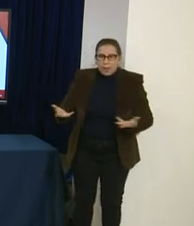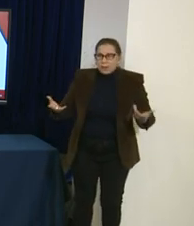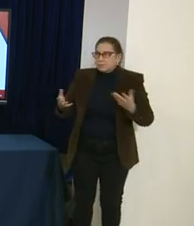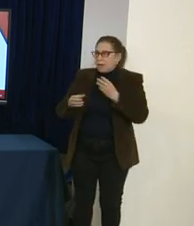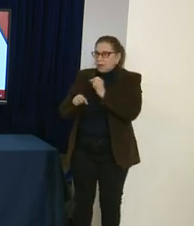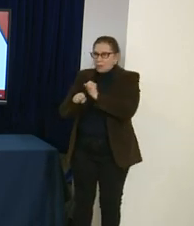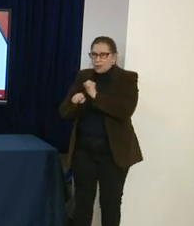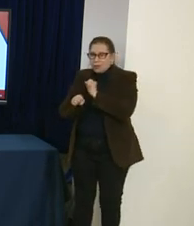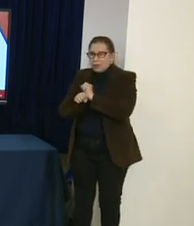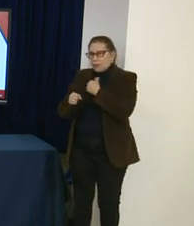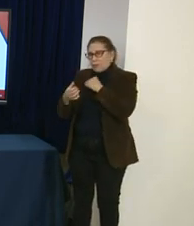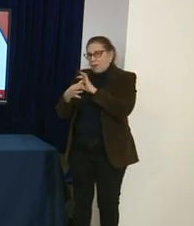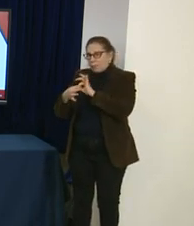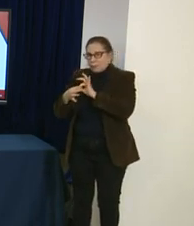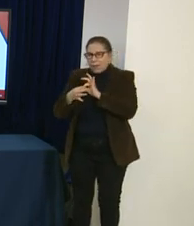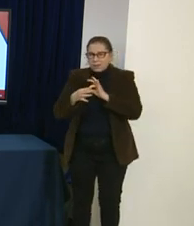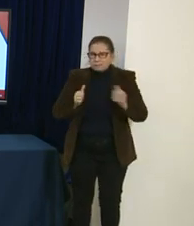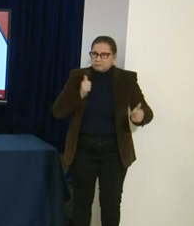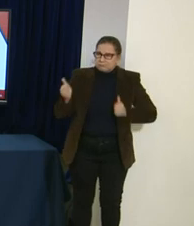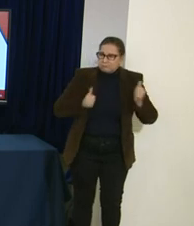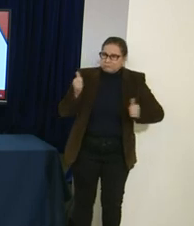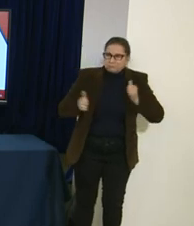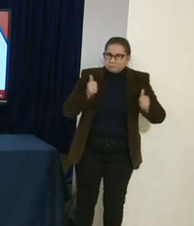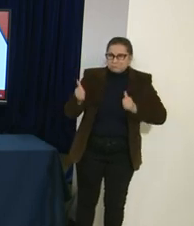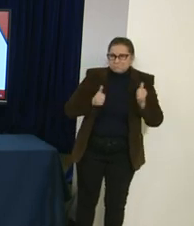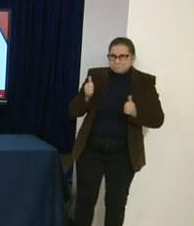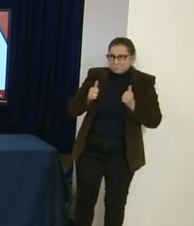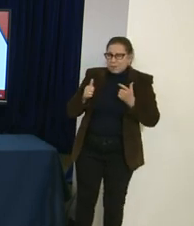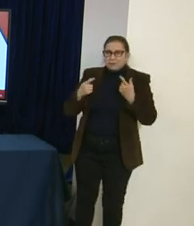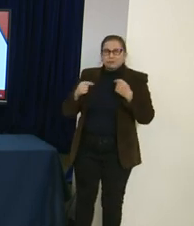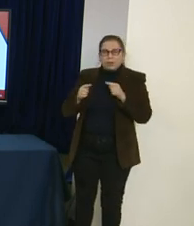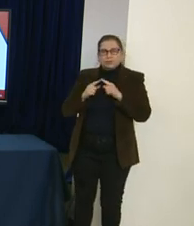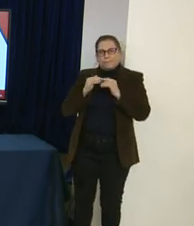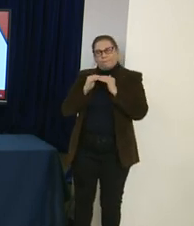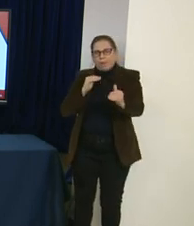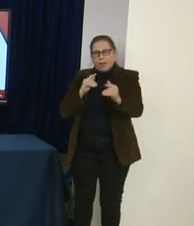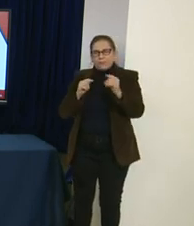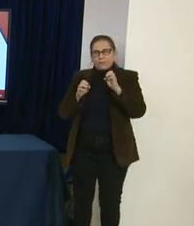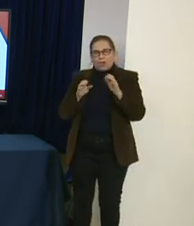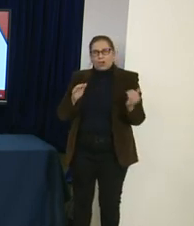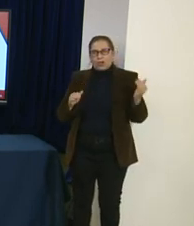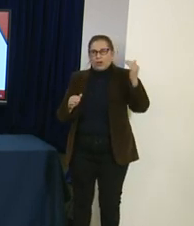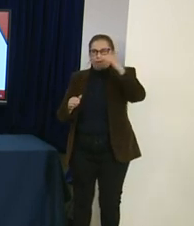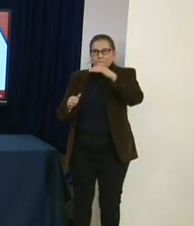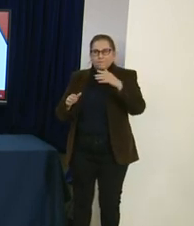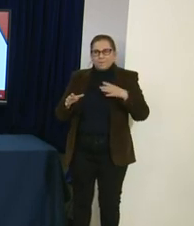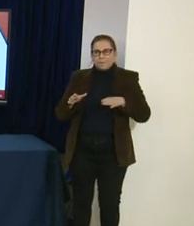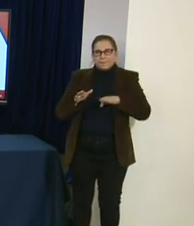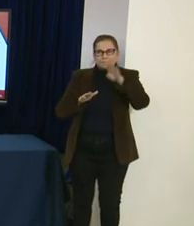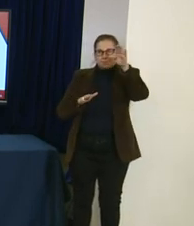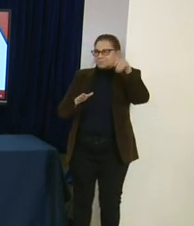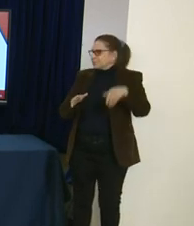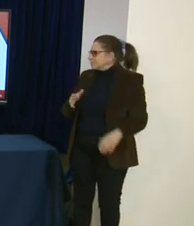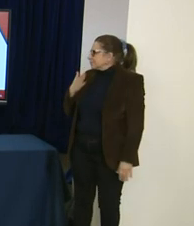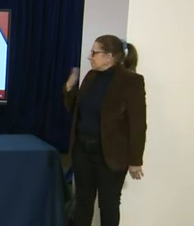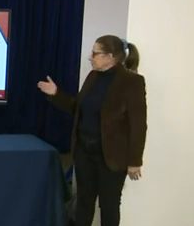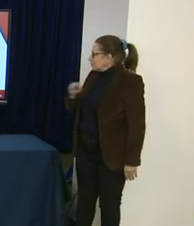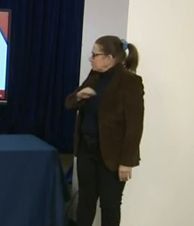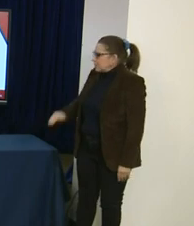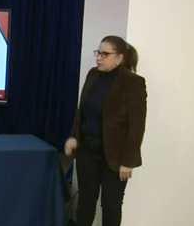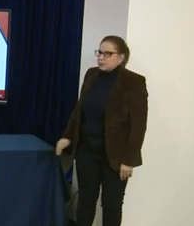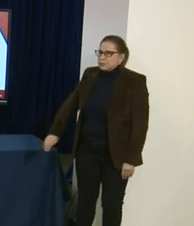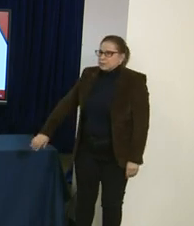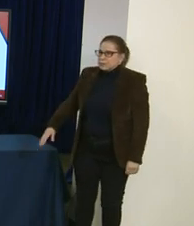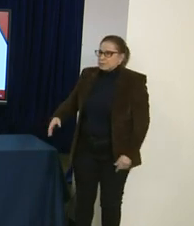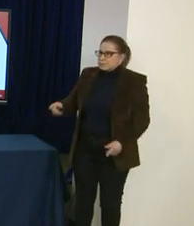very aggressively and proactively to flatten the curve. So thank you, Mayor. Thank you. And Laura Newland